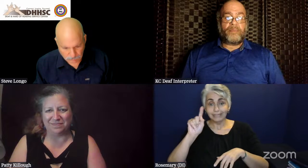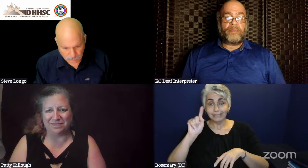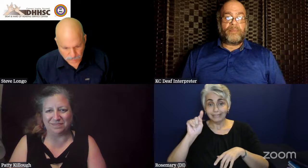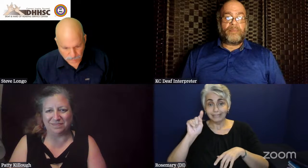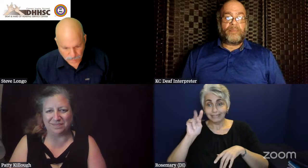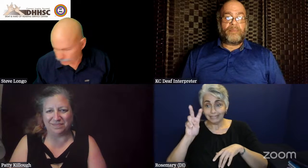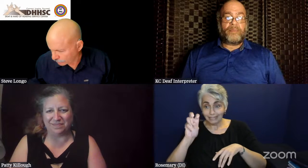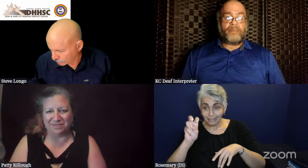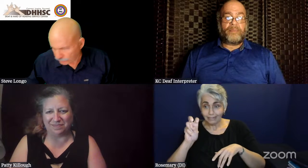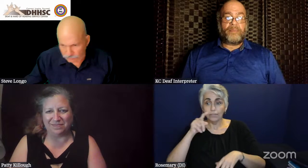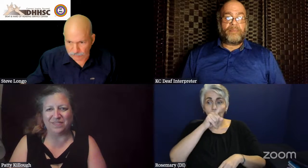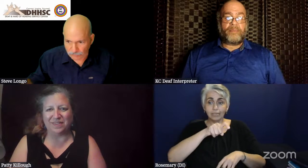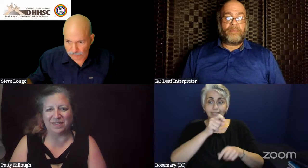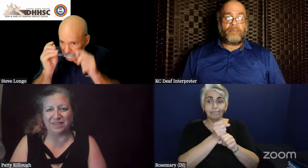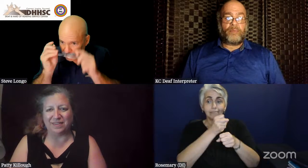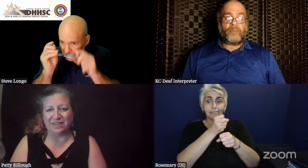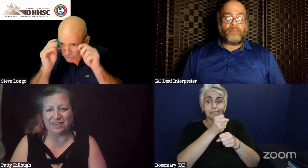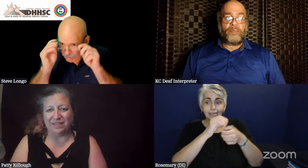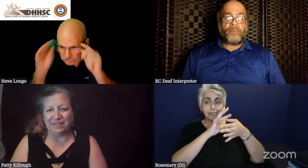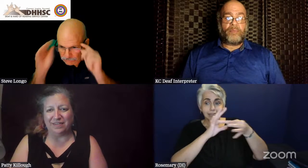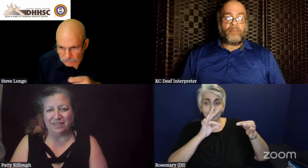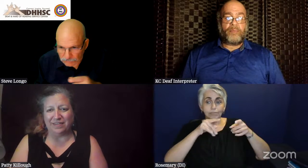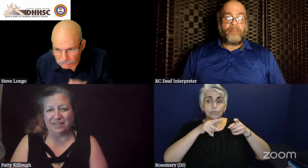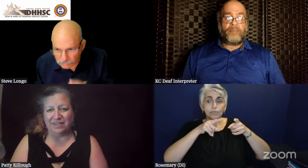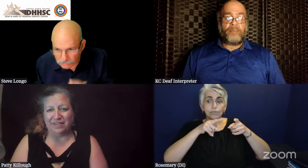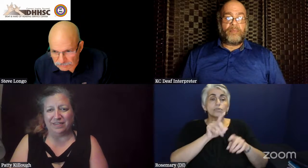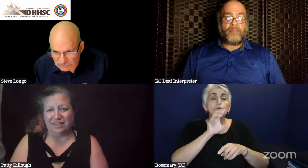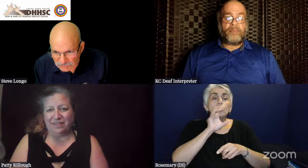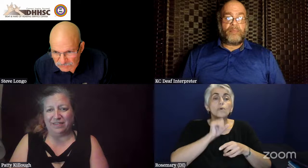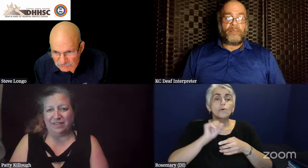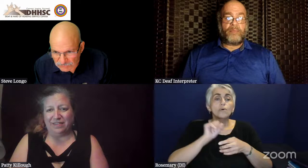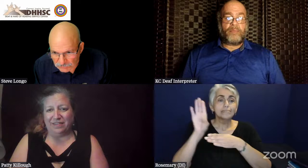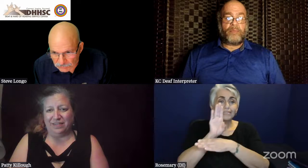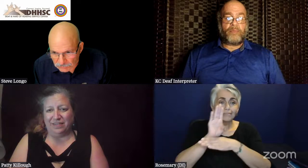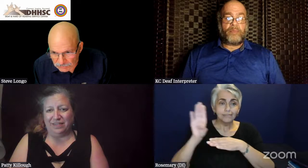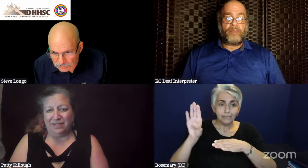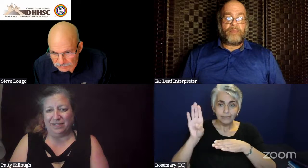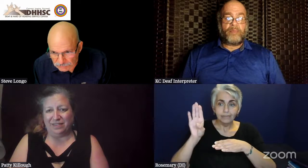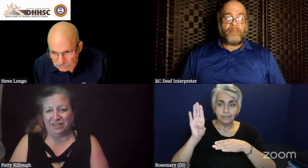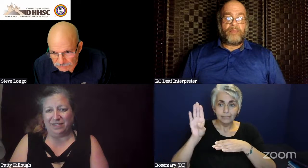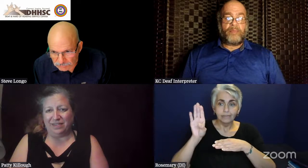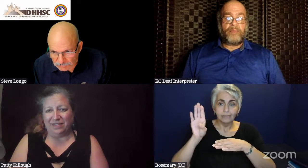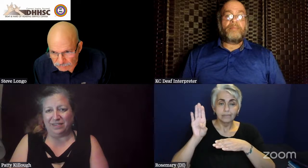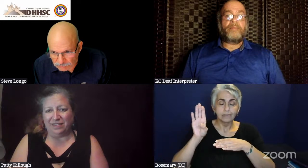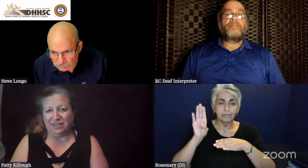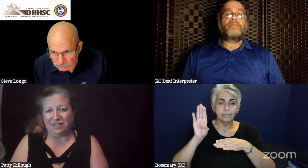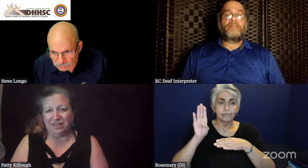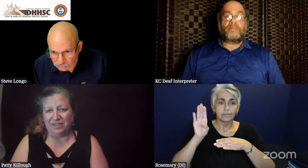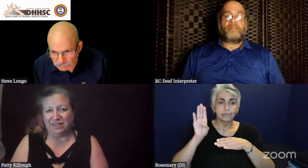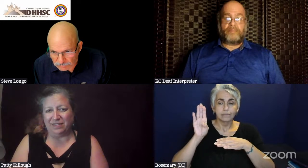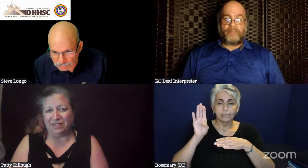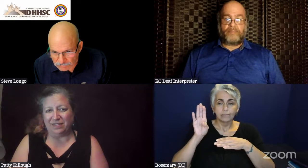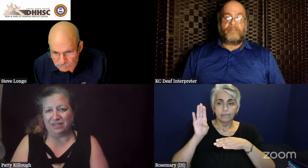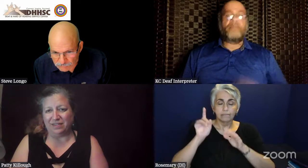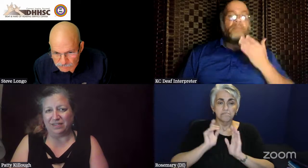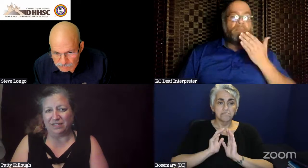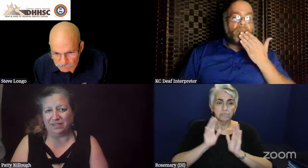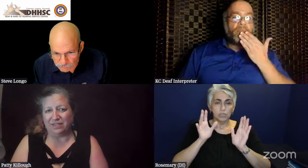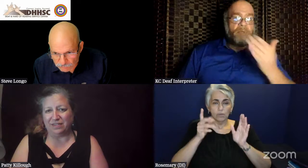chat, some people can't read the chat, and Michelle said, Steve needs to make a statement during old business.